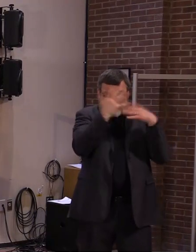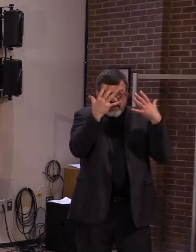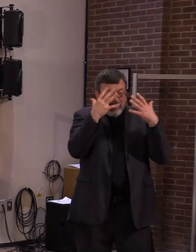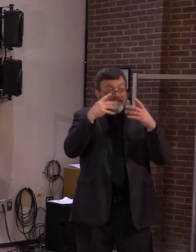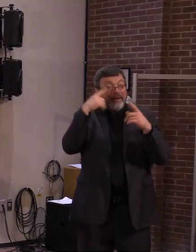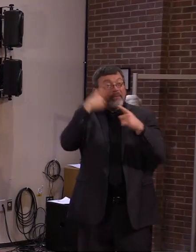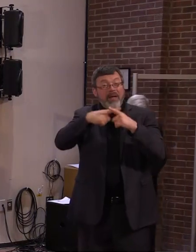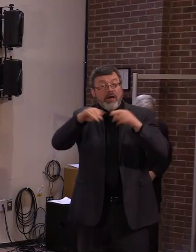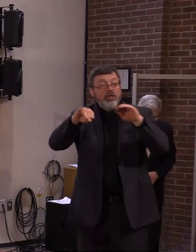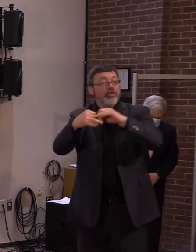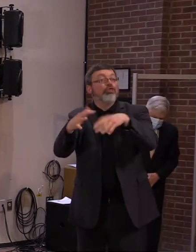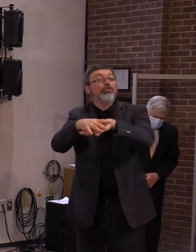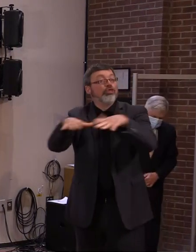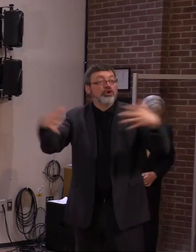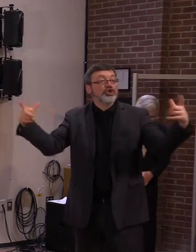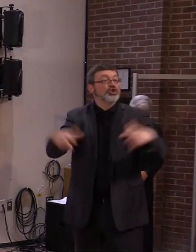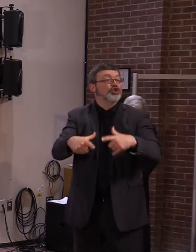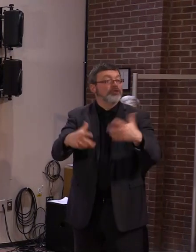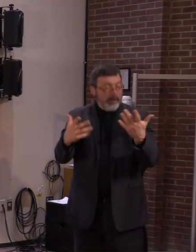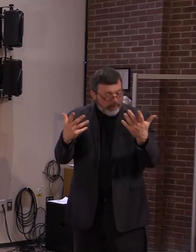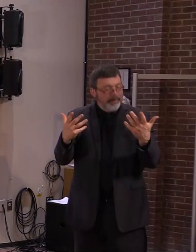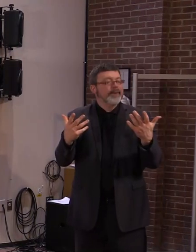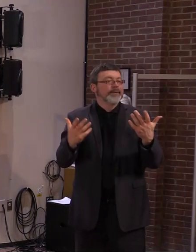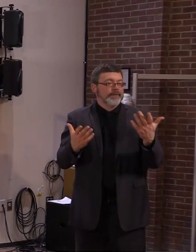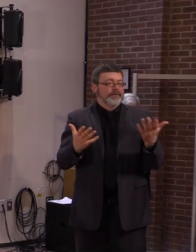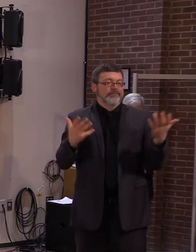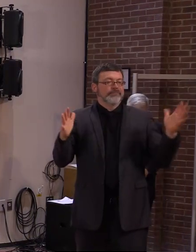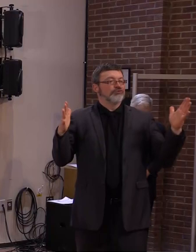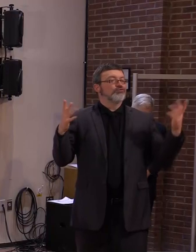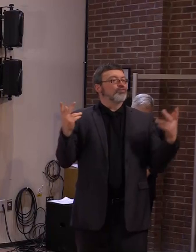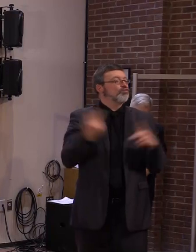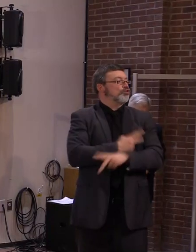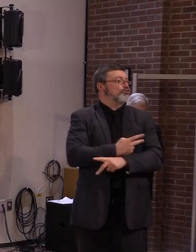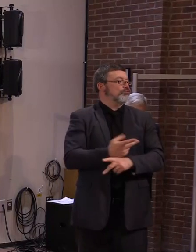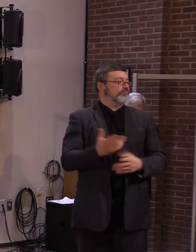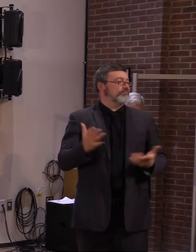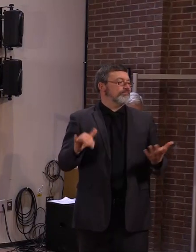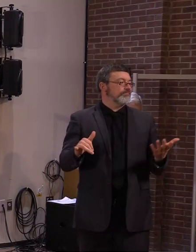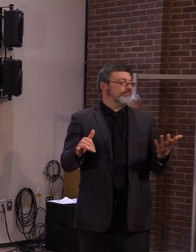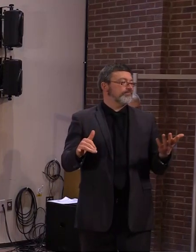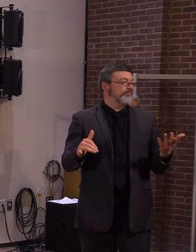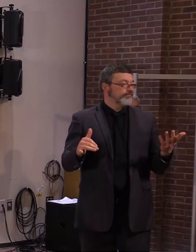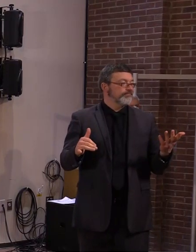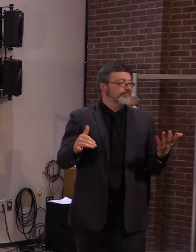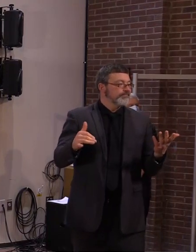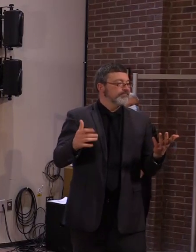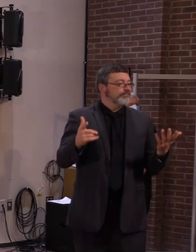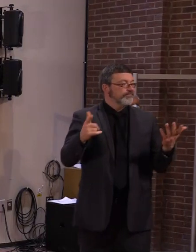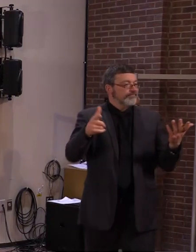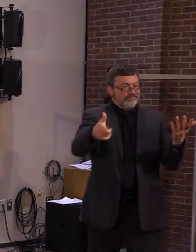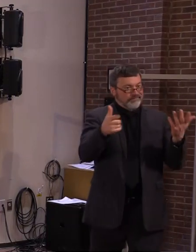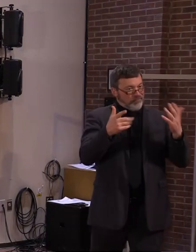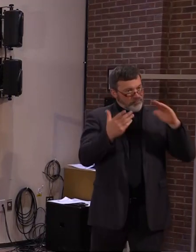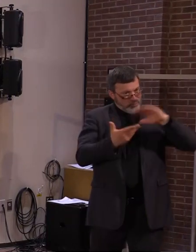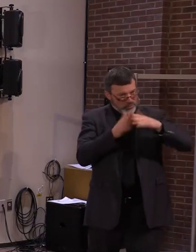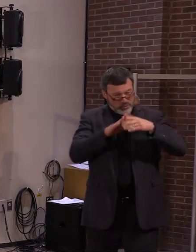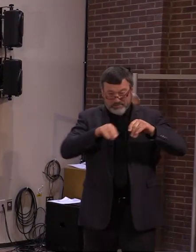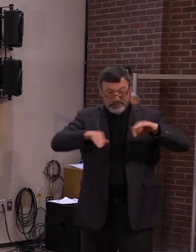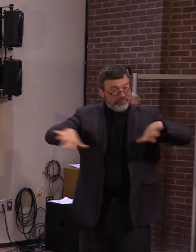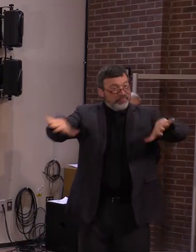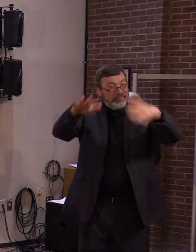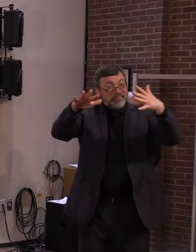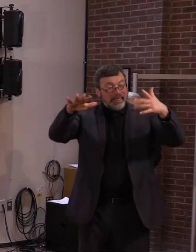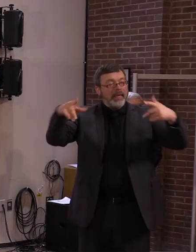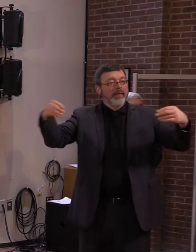settings. Places where people gather are always potential places for spread. They drive our hospitalization numbers